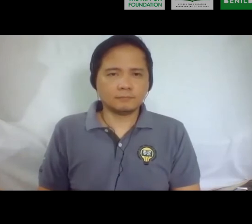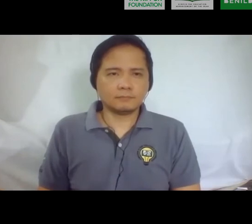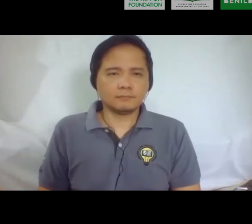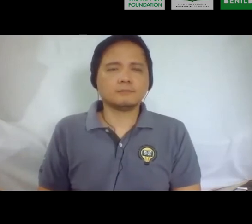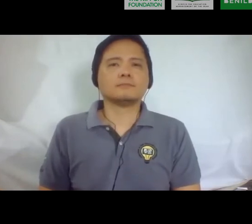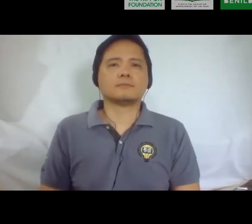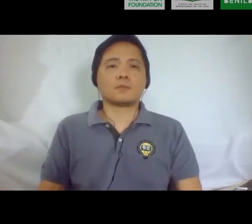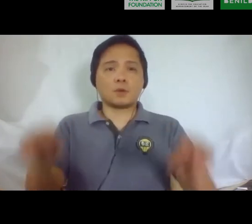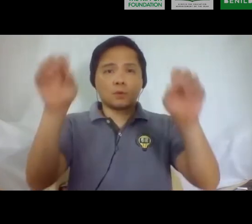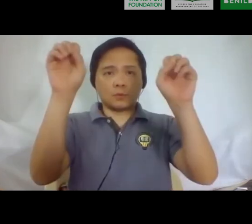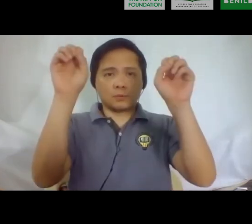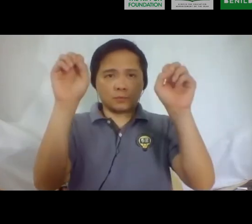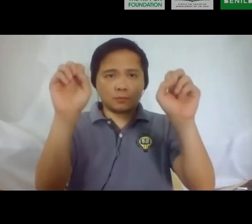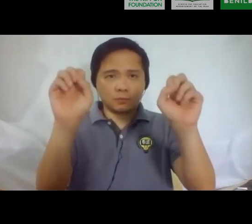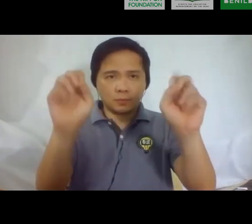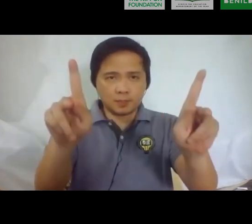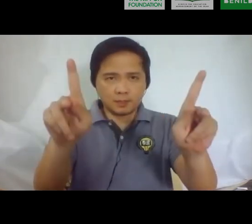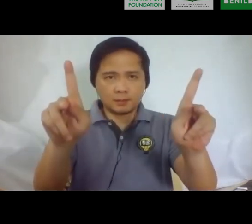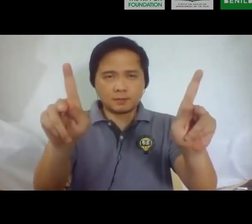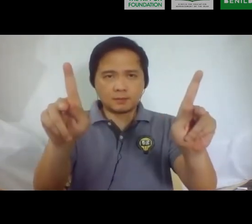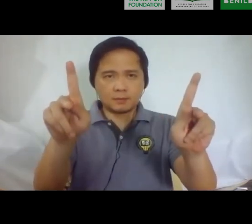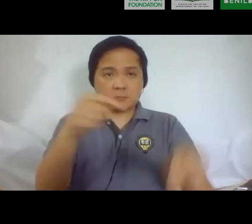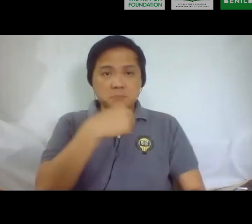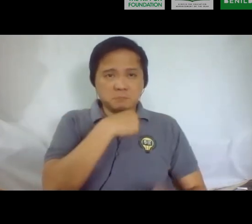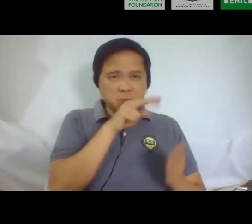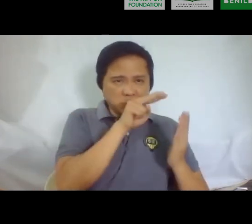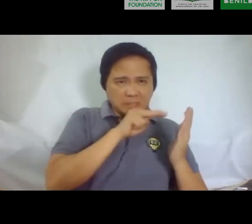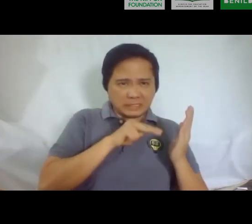Okay, so let me just review this very quickly.